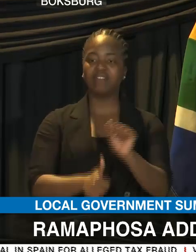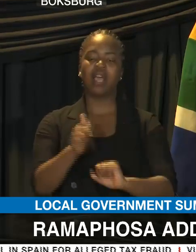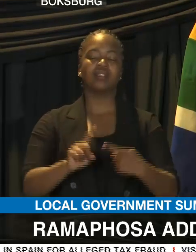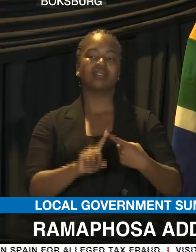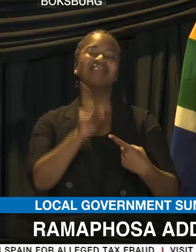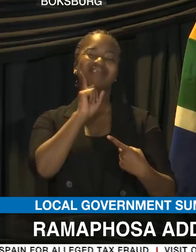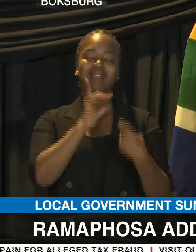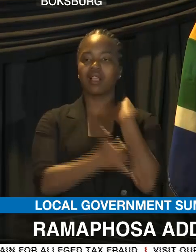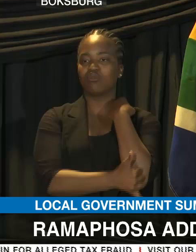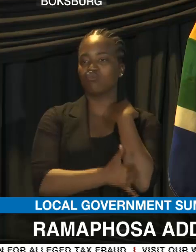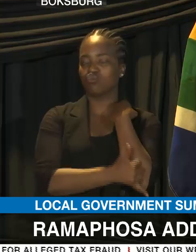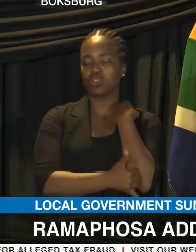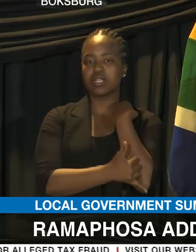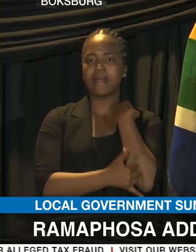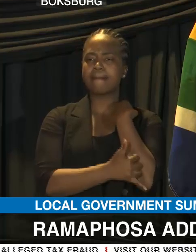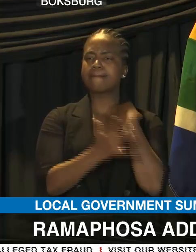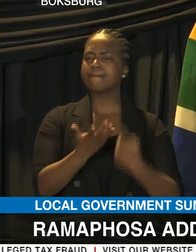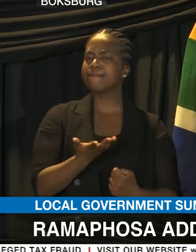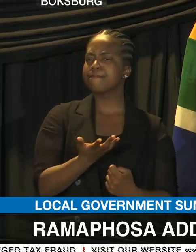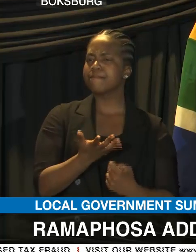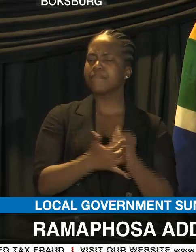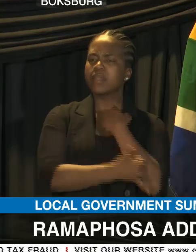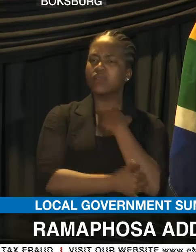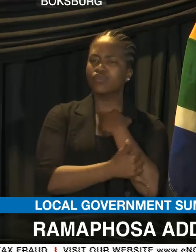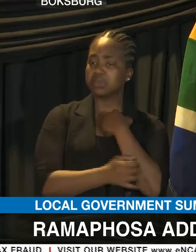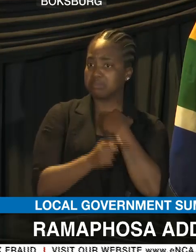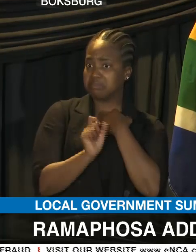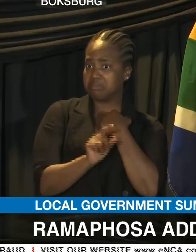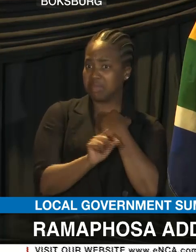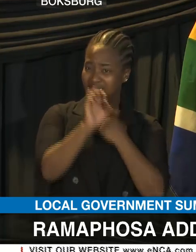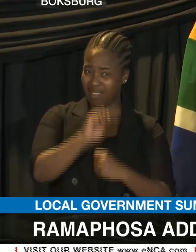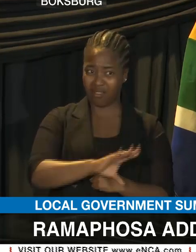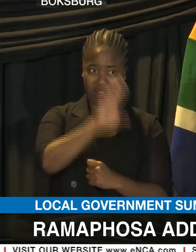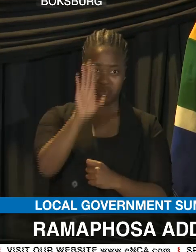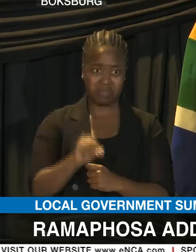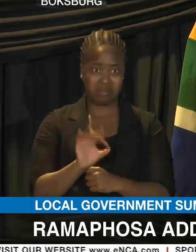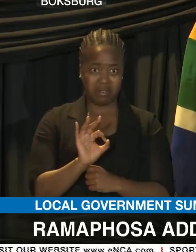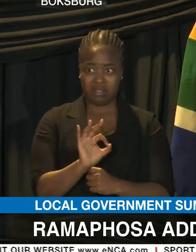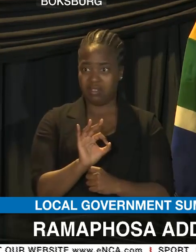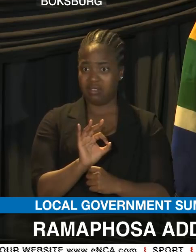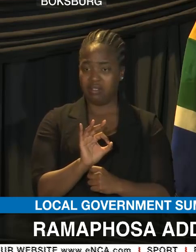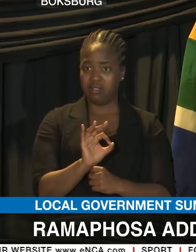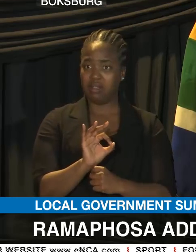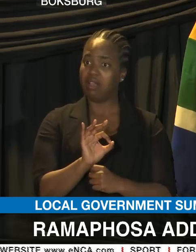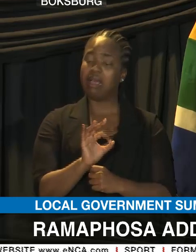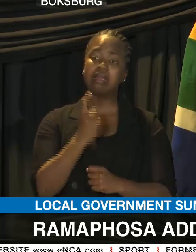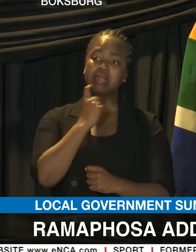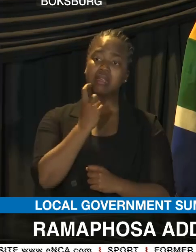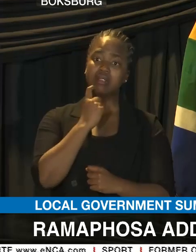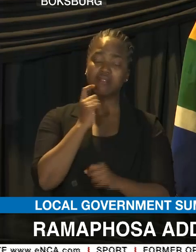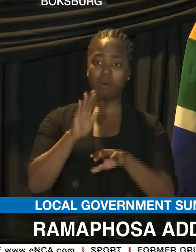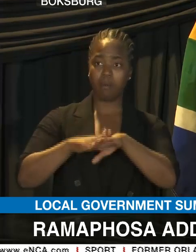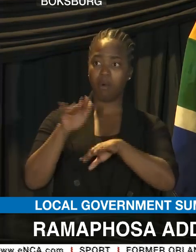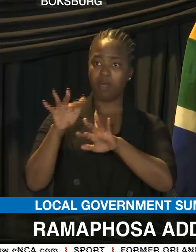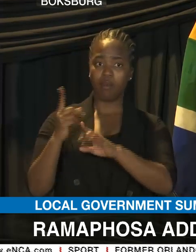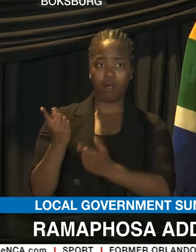country and say and ask themselves, is South Africa an attractive investment